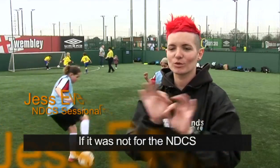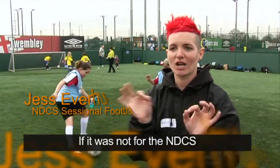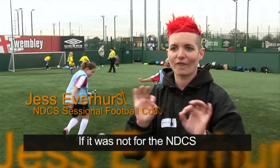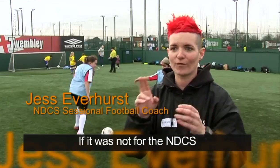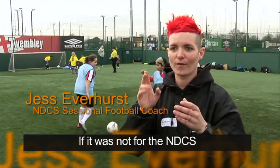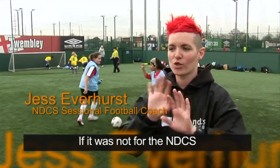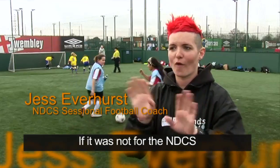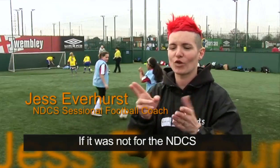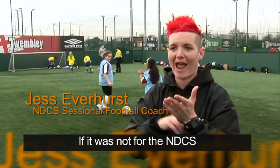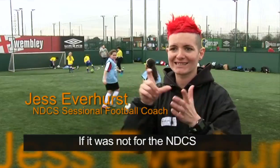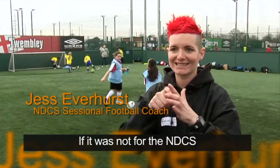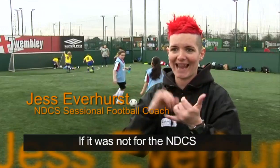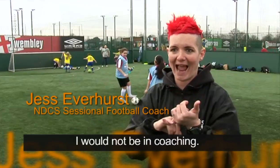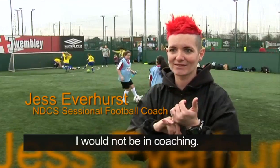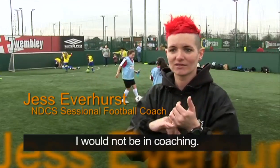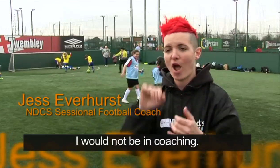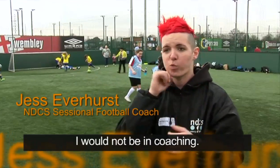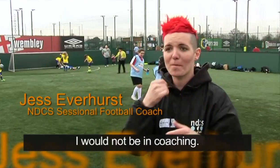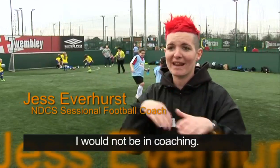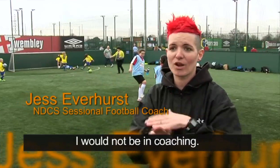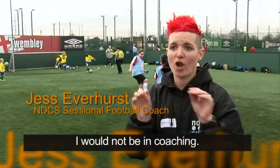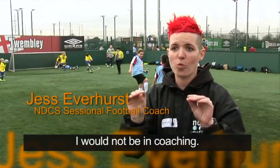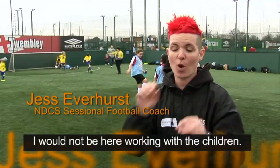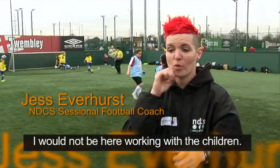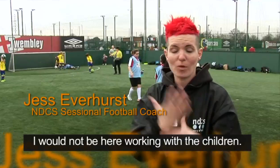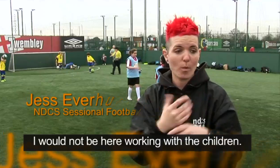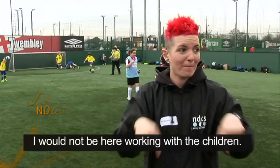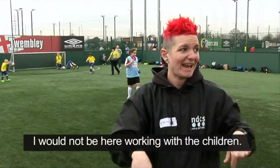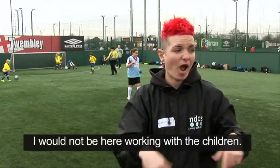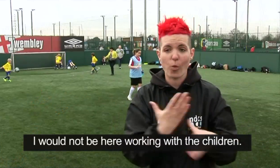bring love, and bring me egg, I will be in happy, I will be in